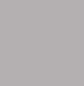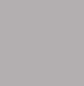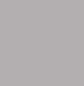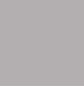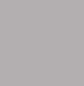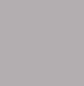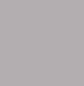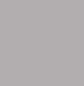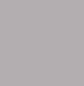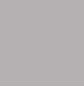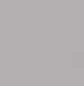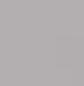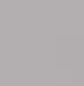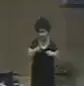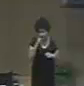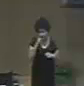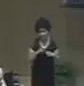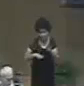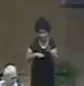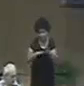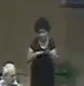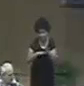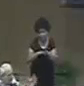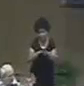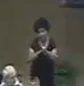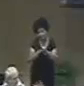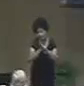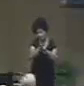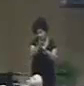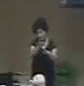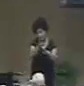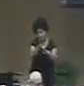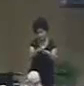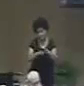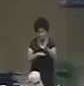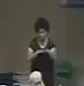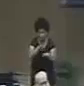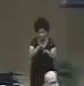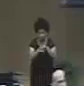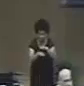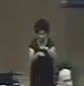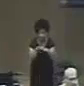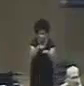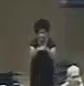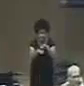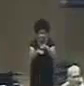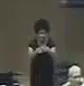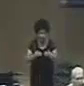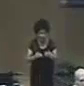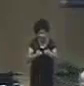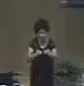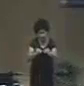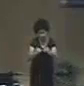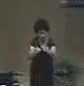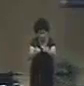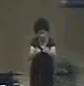the more we start stepping forward. Oh, there, look, I'm making some steps forward, small steps forward. But as I